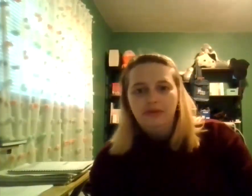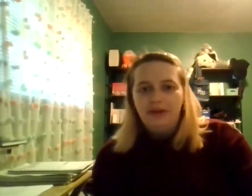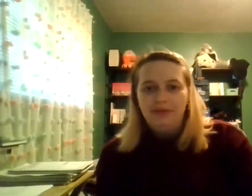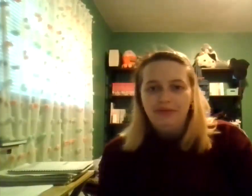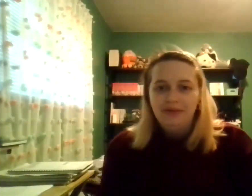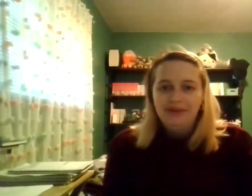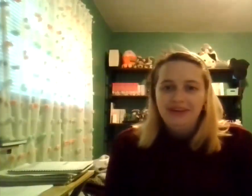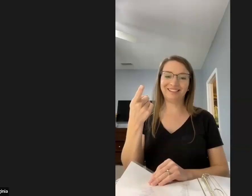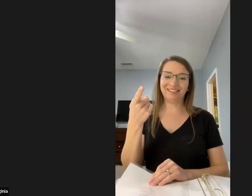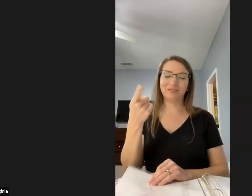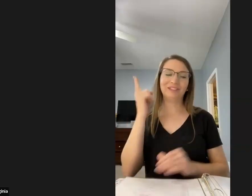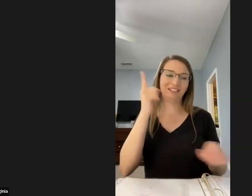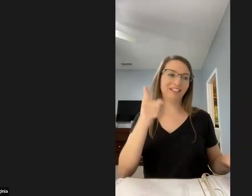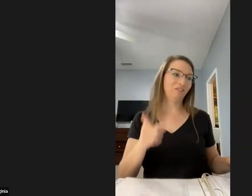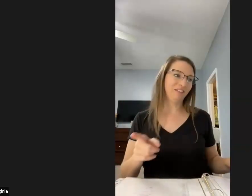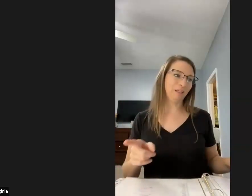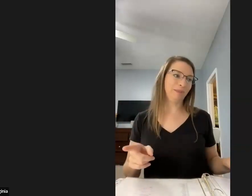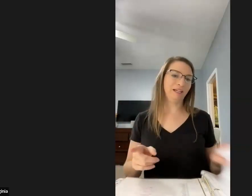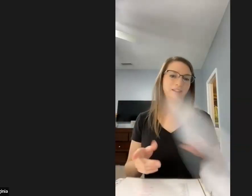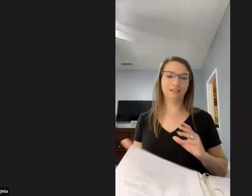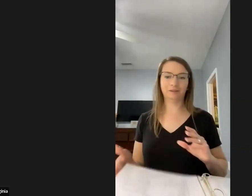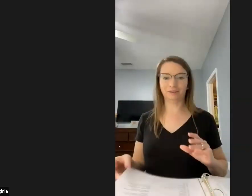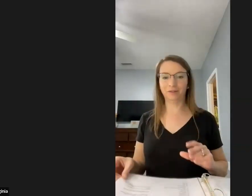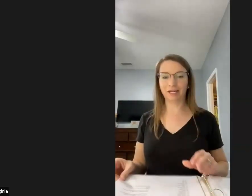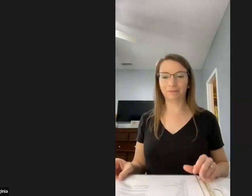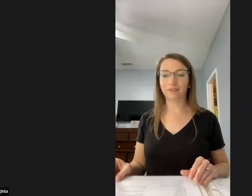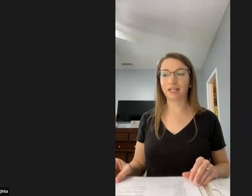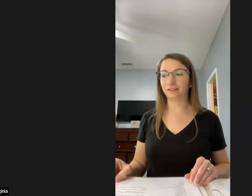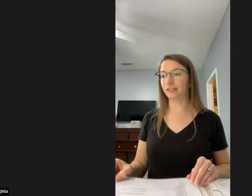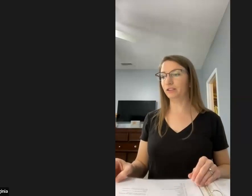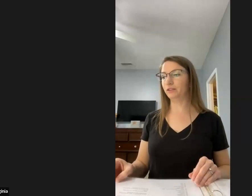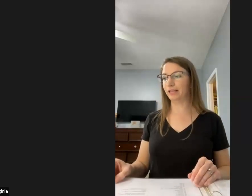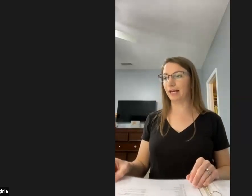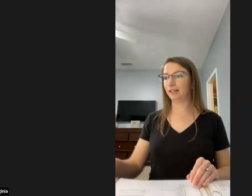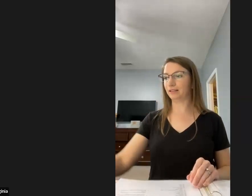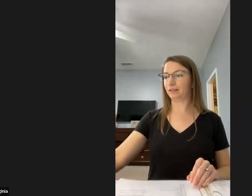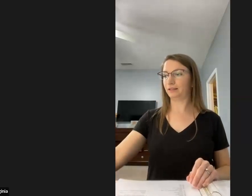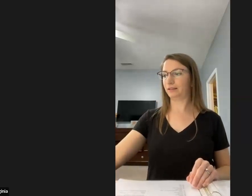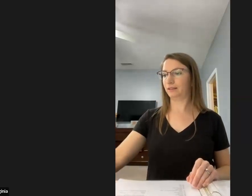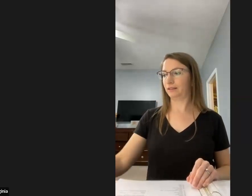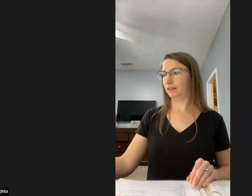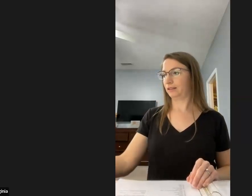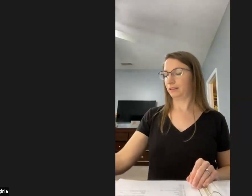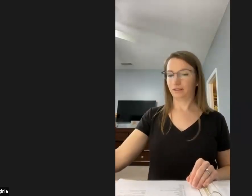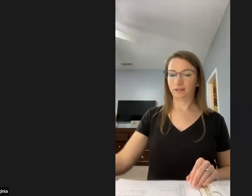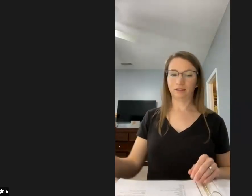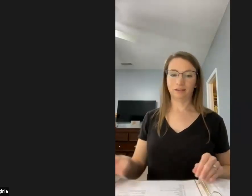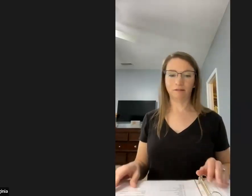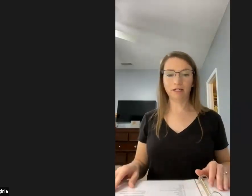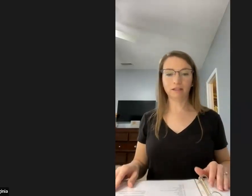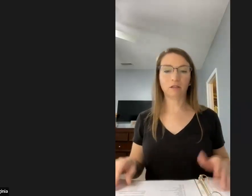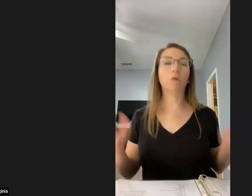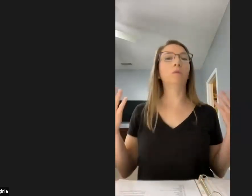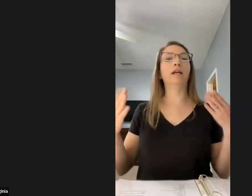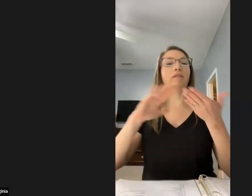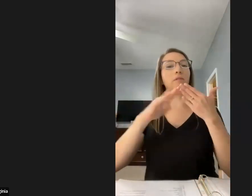vocab review. We did skip that. Okay. Yes, let's do that. All right. So we have